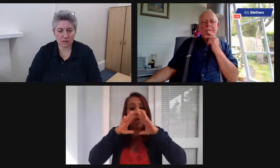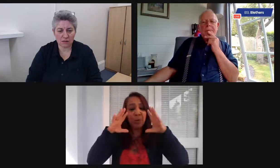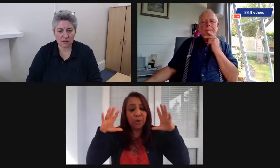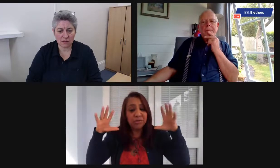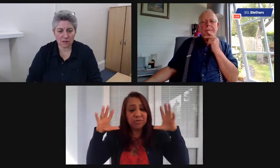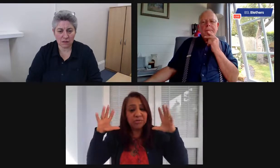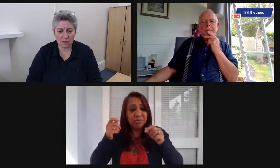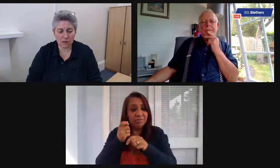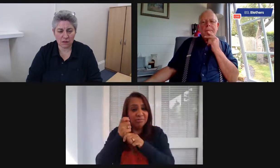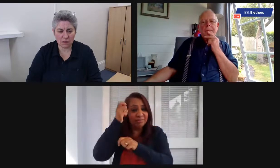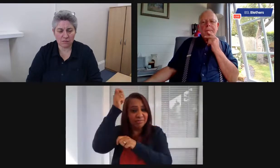think about